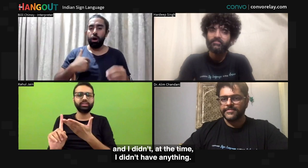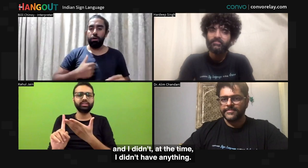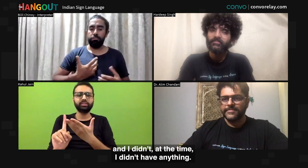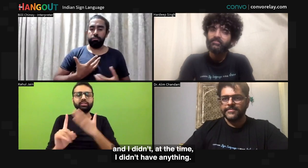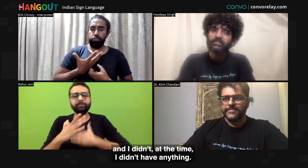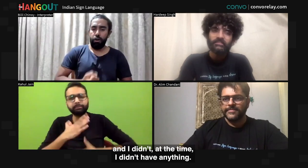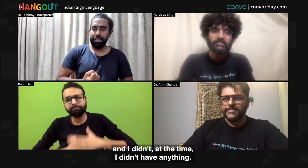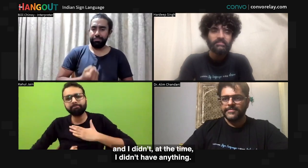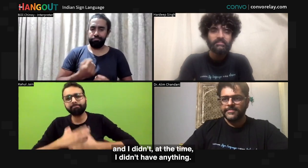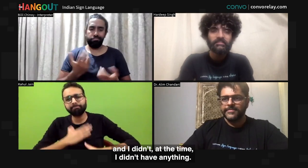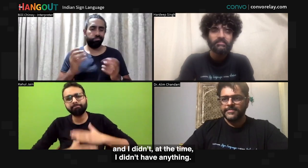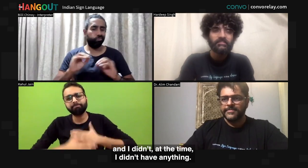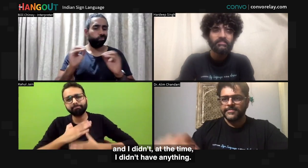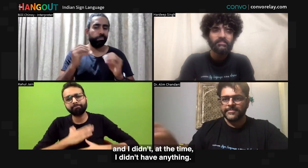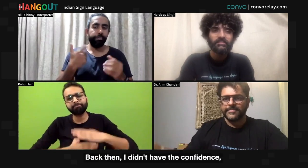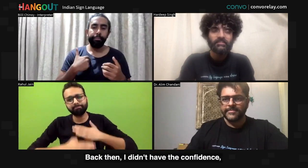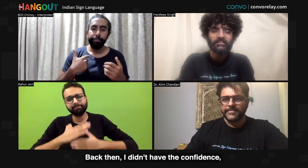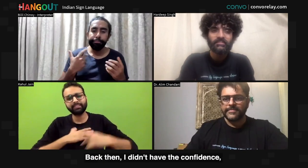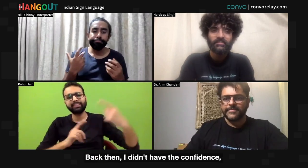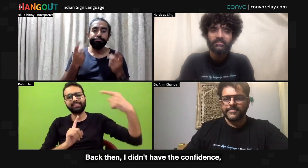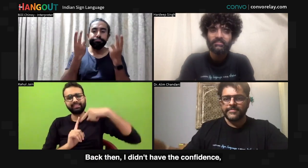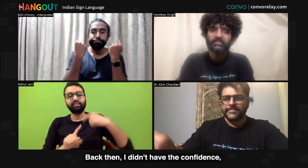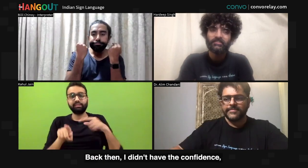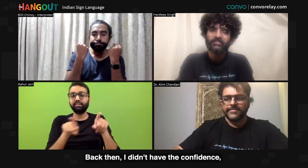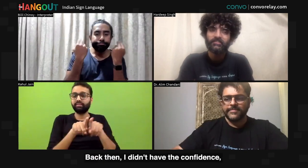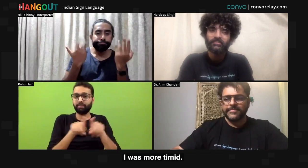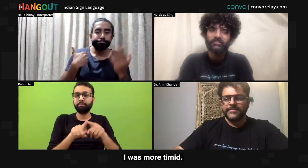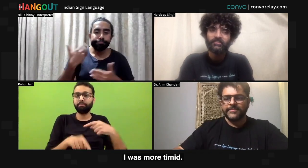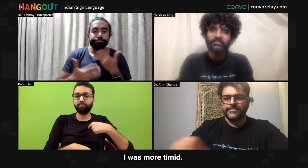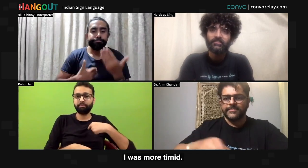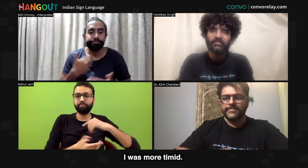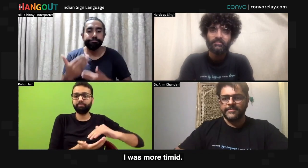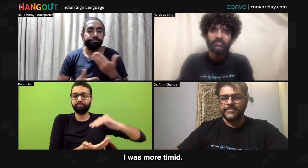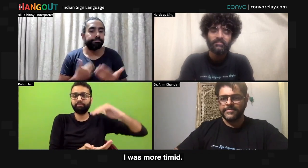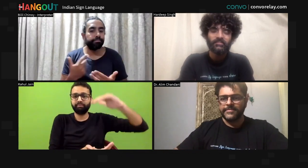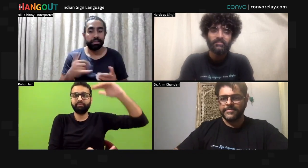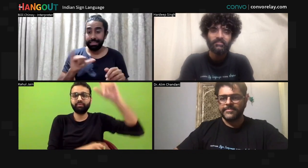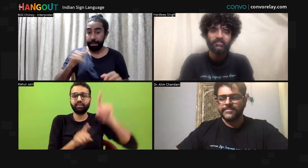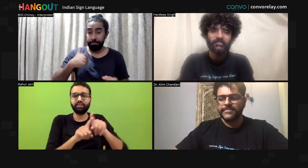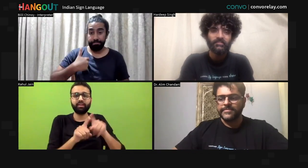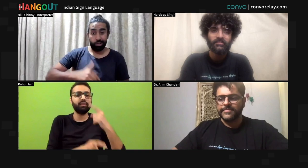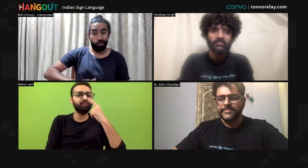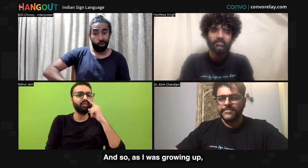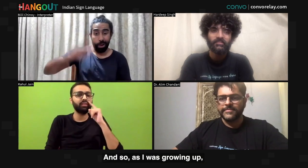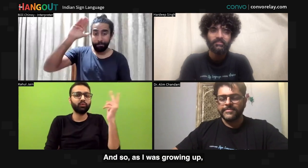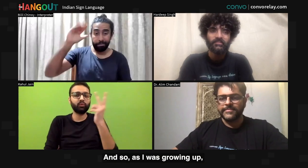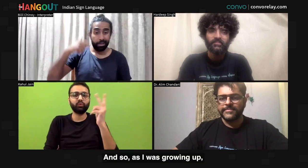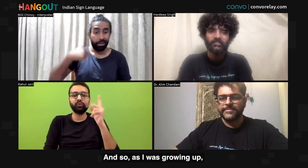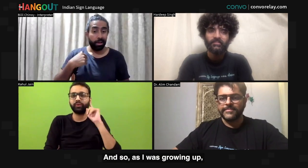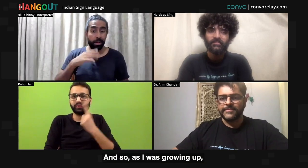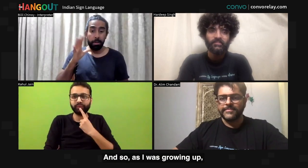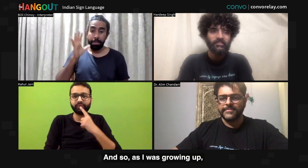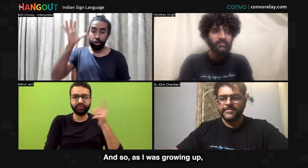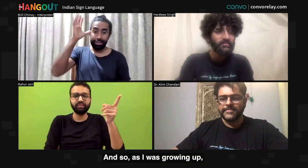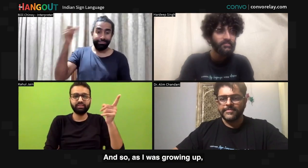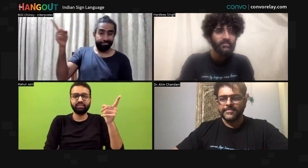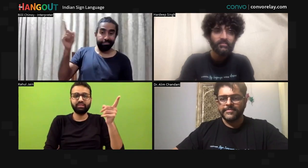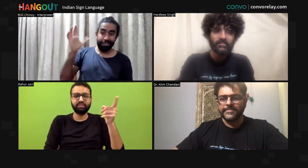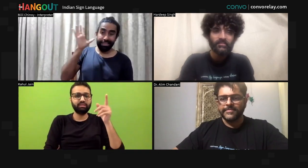didn't have anything back then. I didn't have the confidence. was more timid. Um, and so as I was growing up, um,